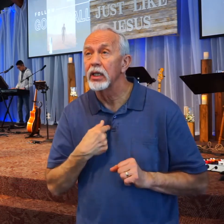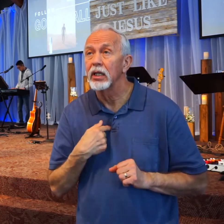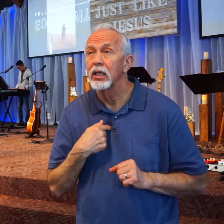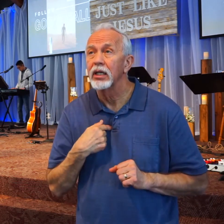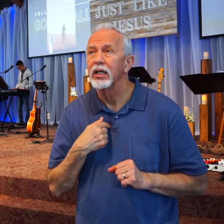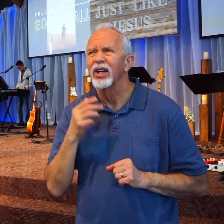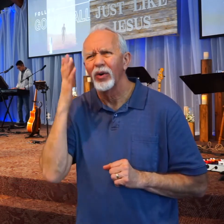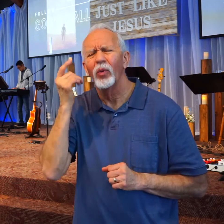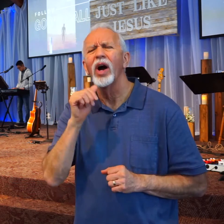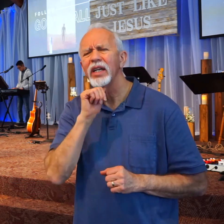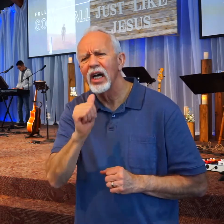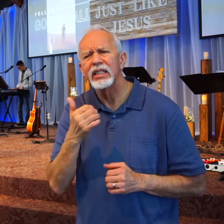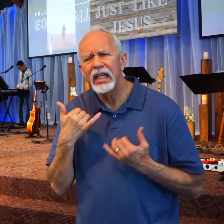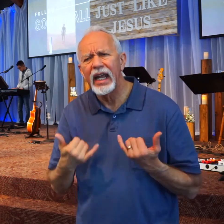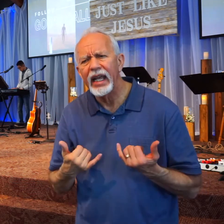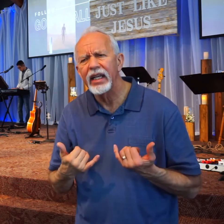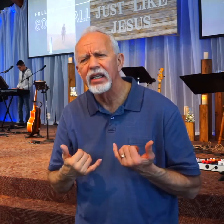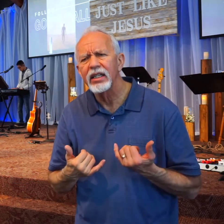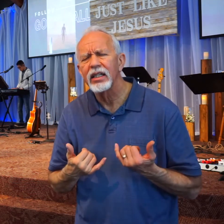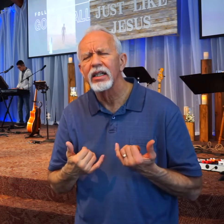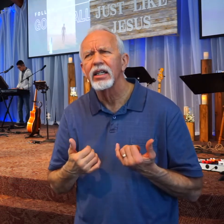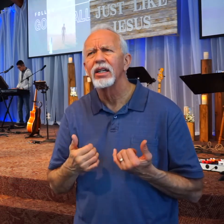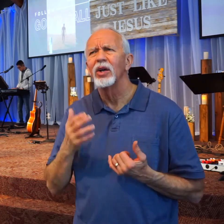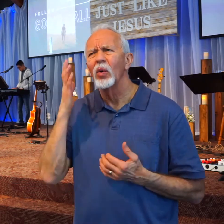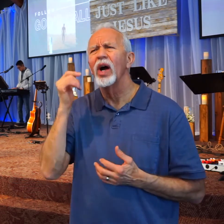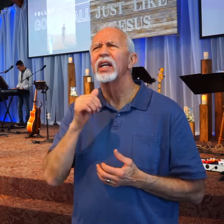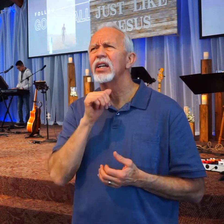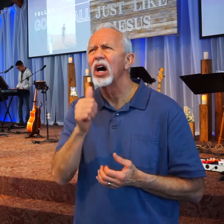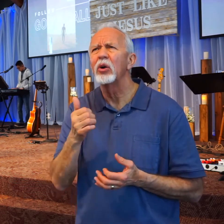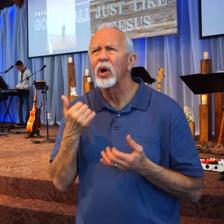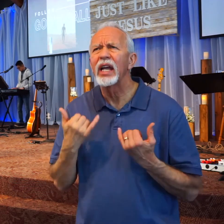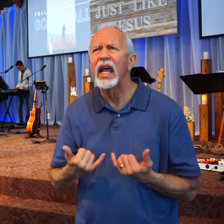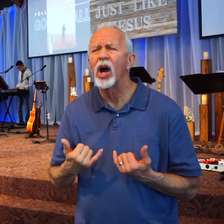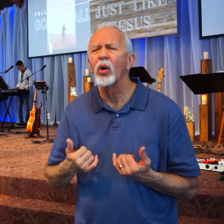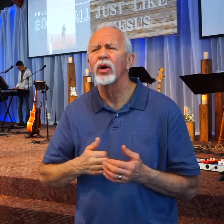why not today? Why not right now?